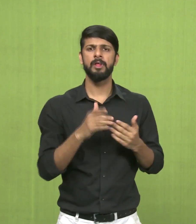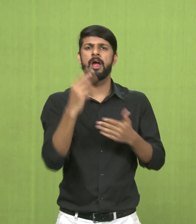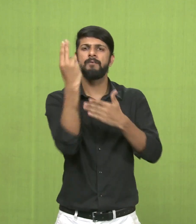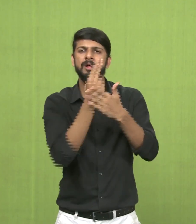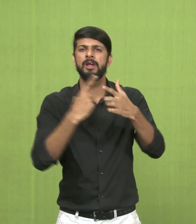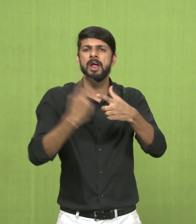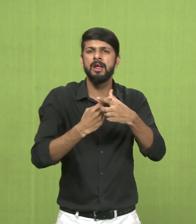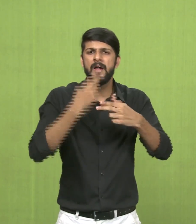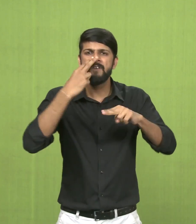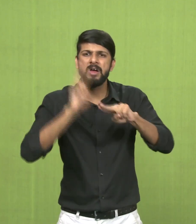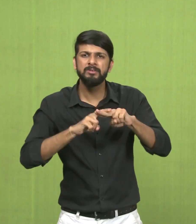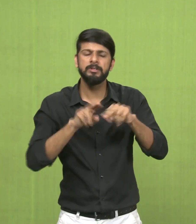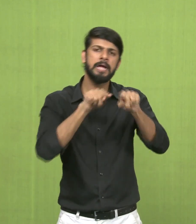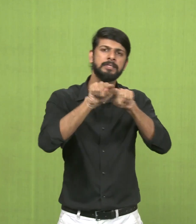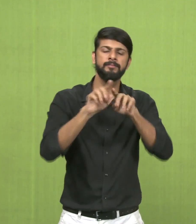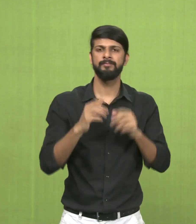or could be caricatures.